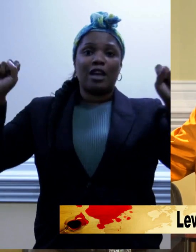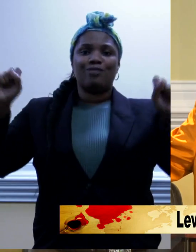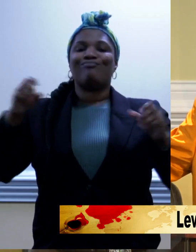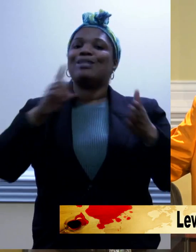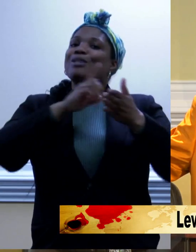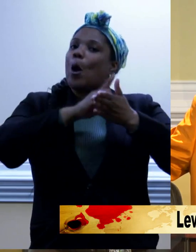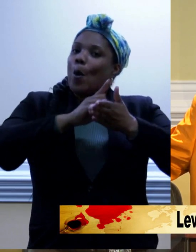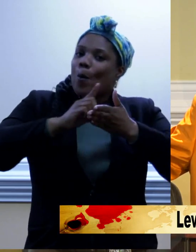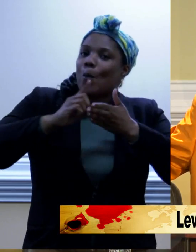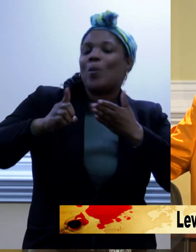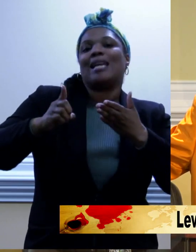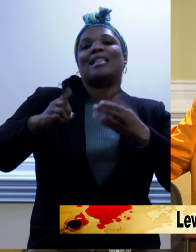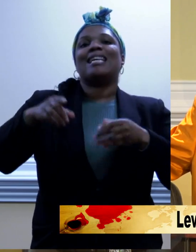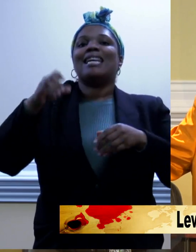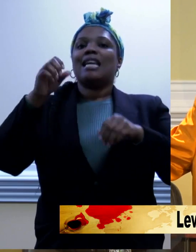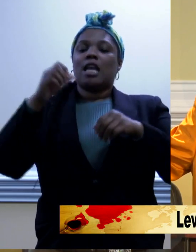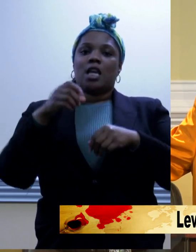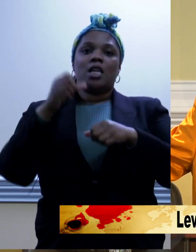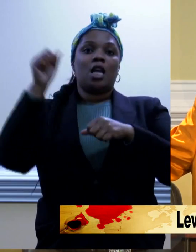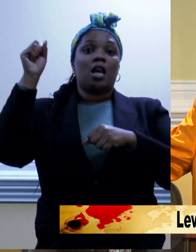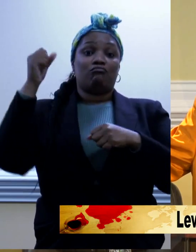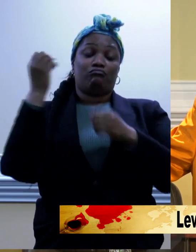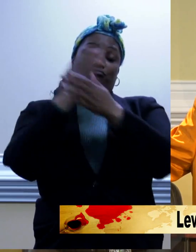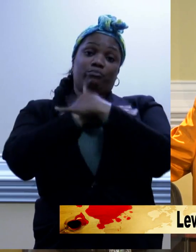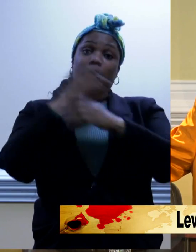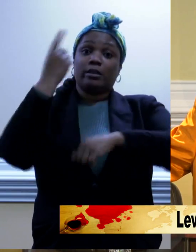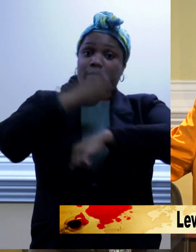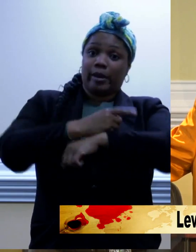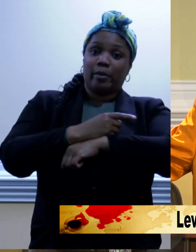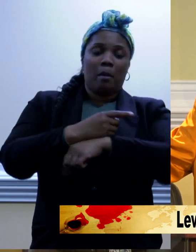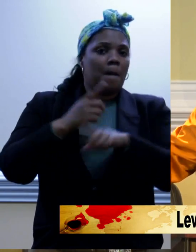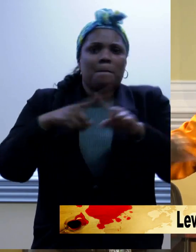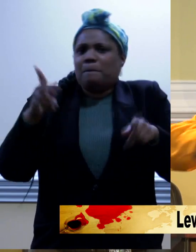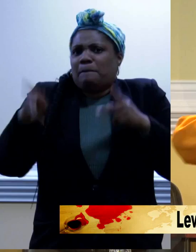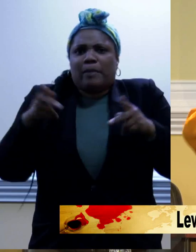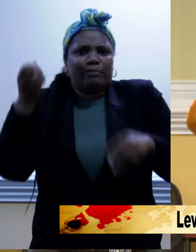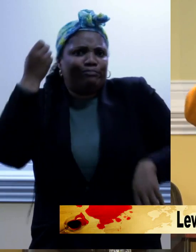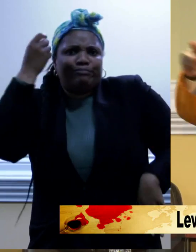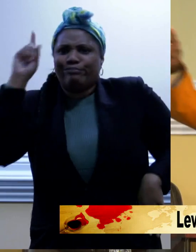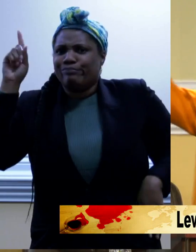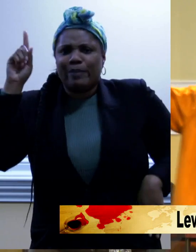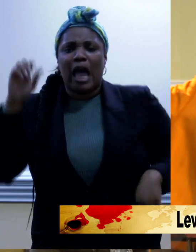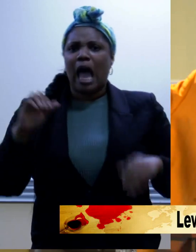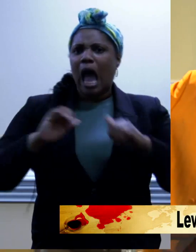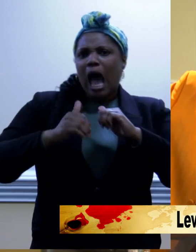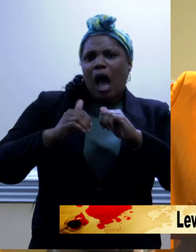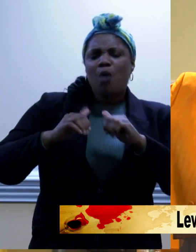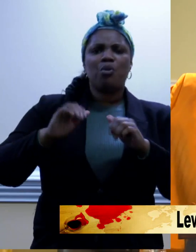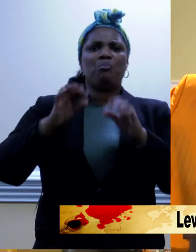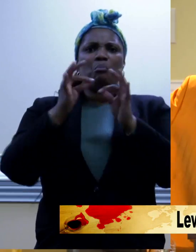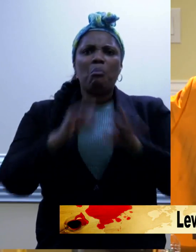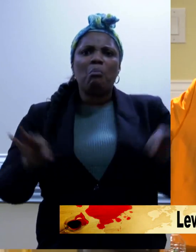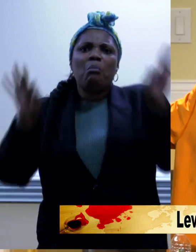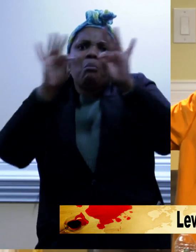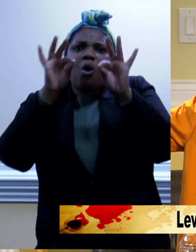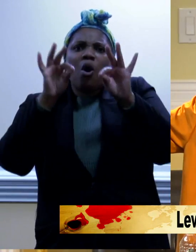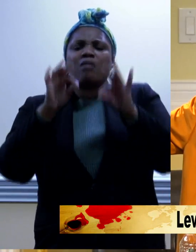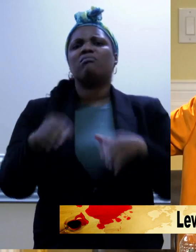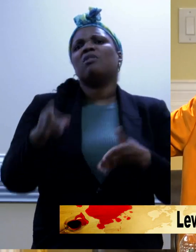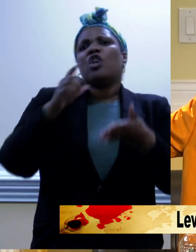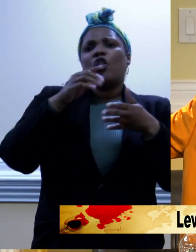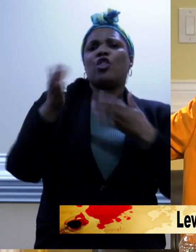Sabbath. Yes, sir. But people don't know how important that is, sister and brother. You know, they don't understand what the Sabbath day is pointing